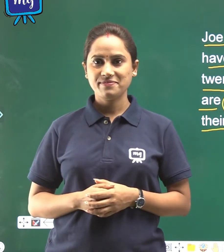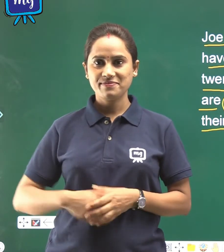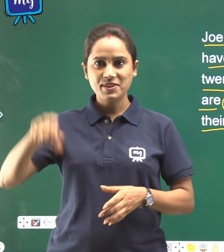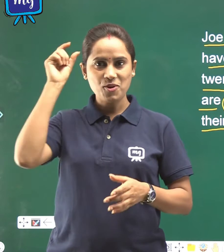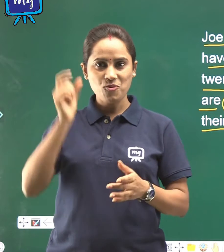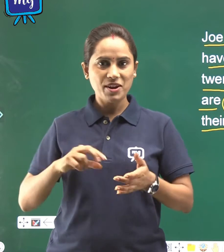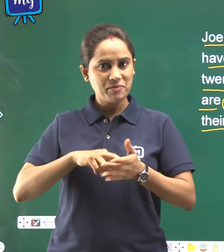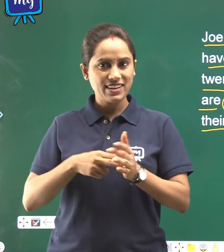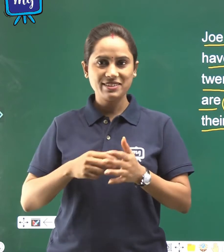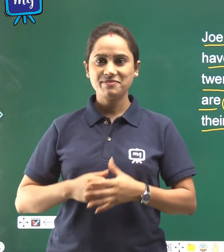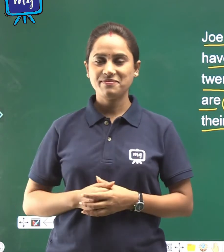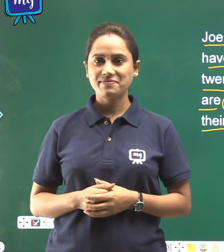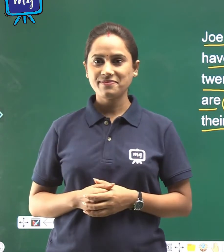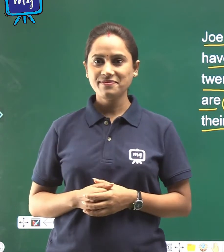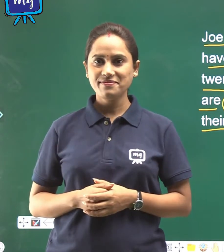Word meaning: